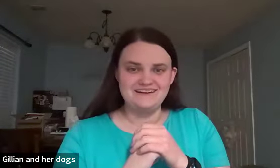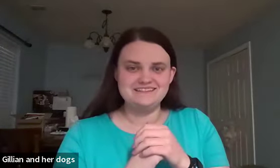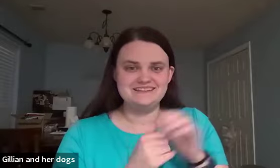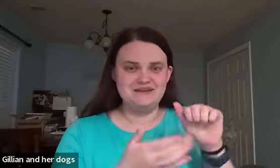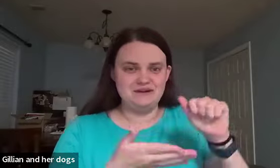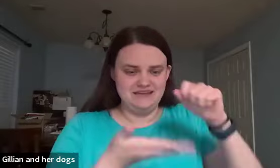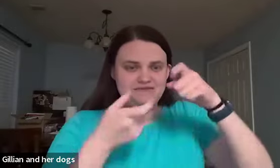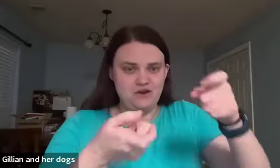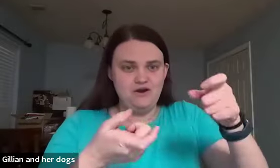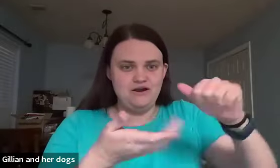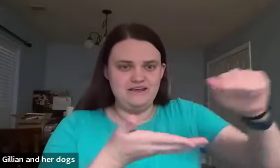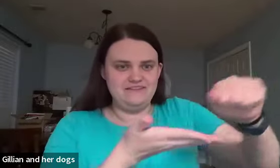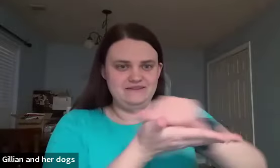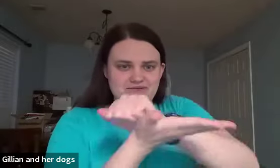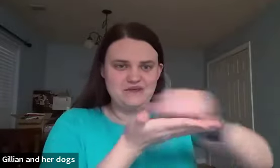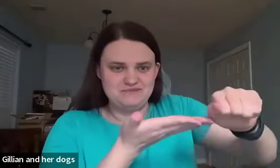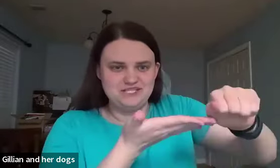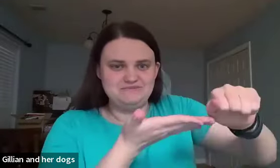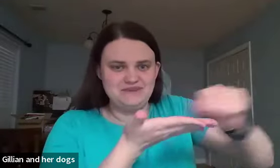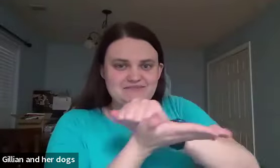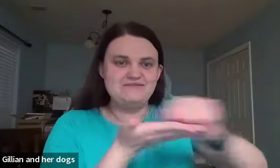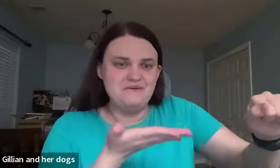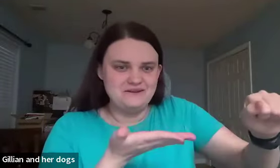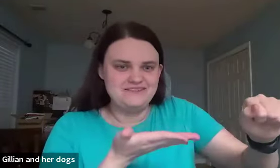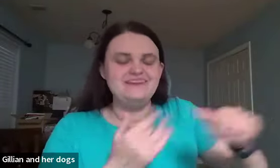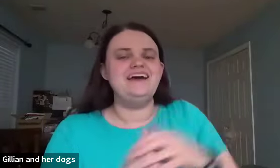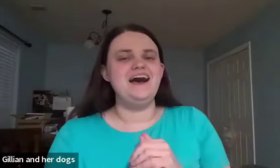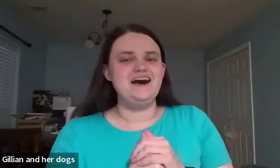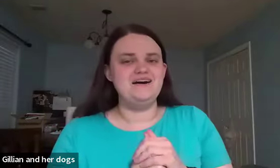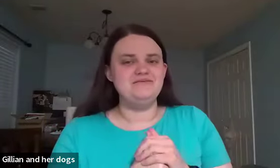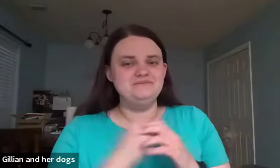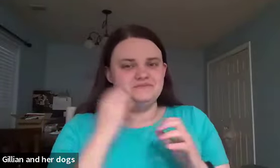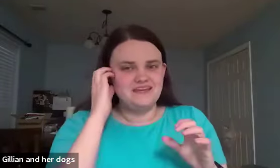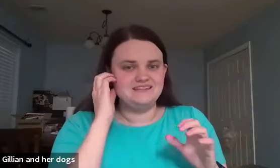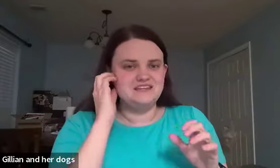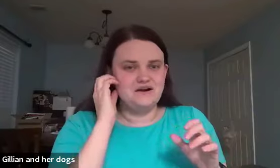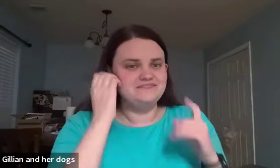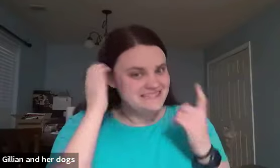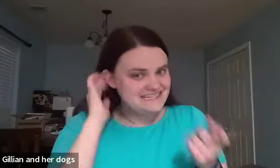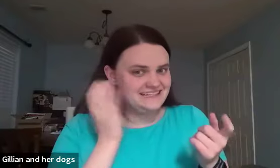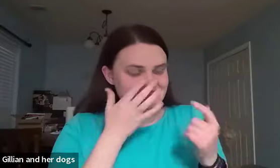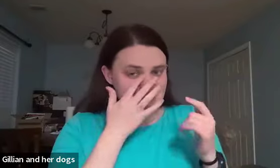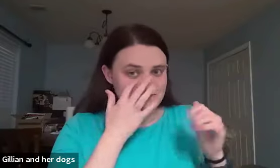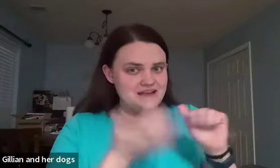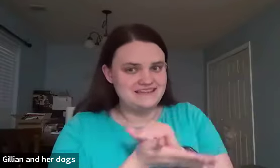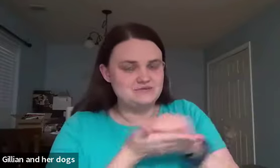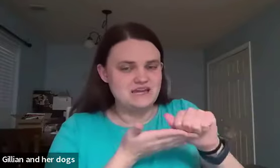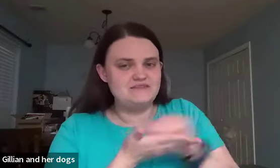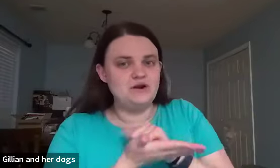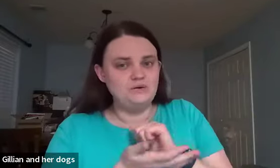cards, they would give the card and then they do that machine back and forth. And so I've seen, that's where I say this one's kind of an